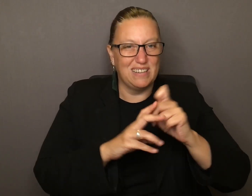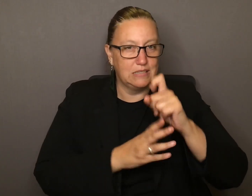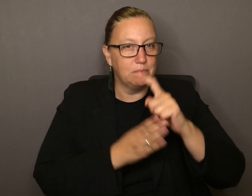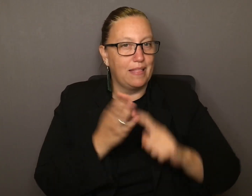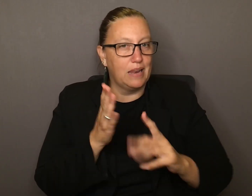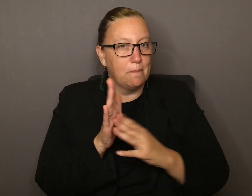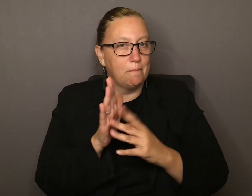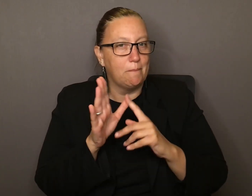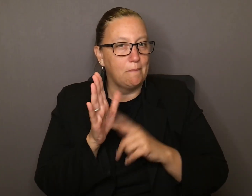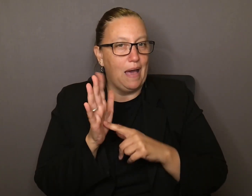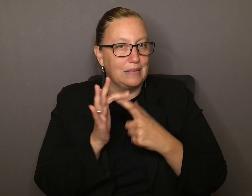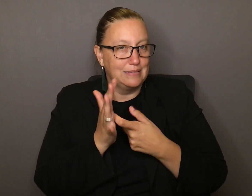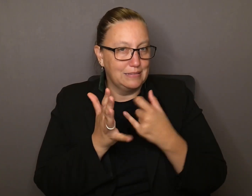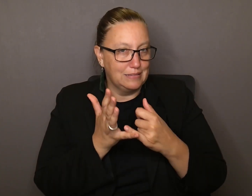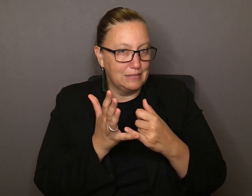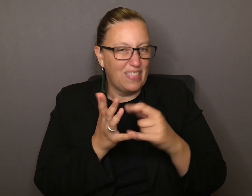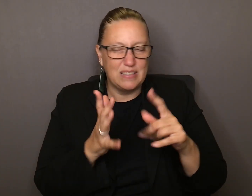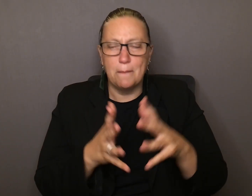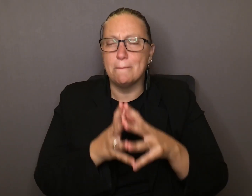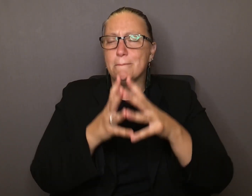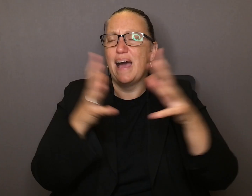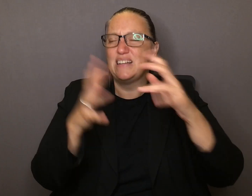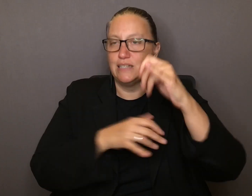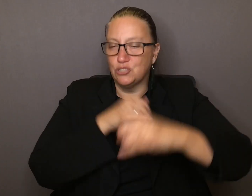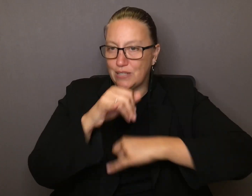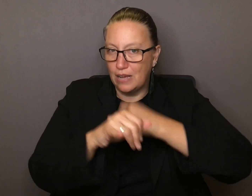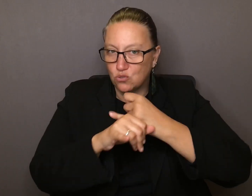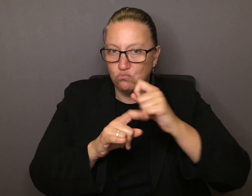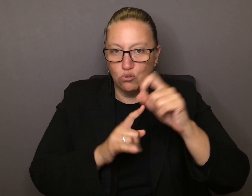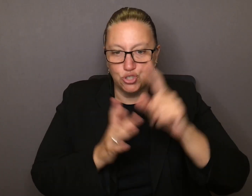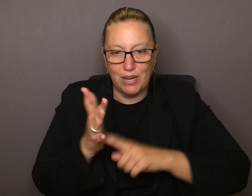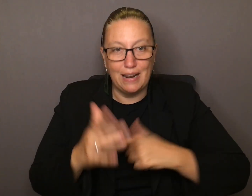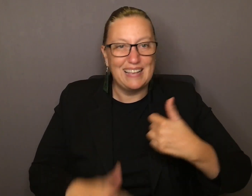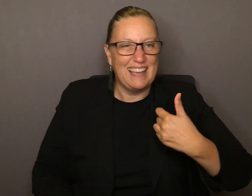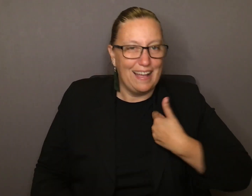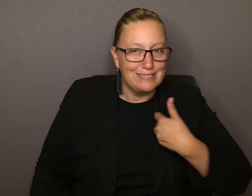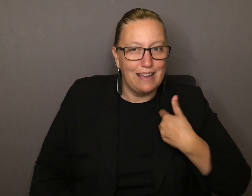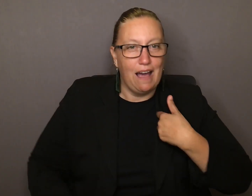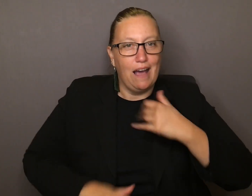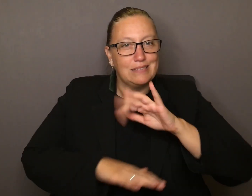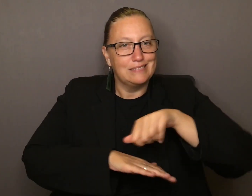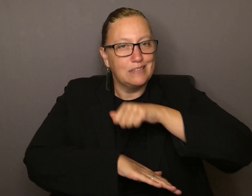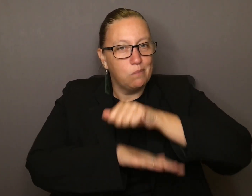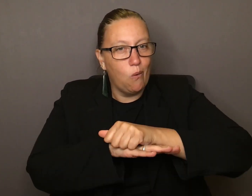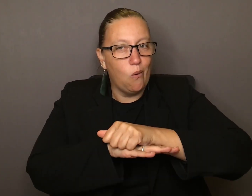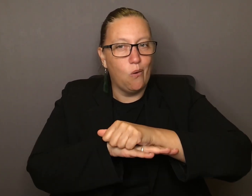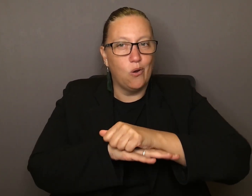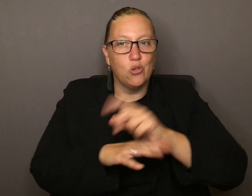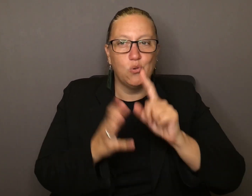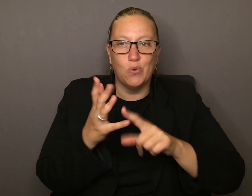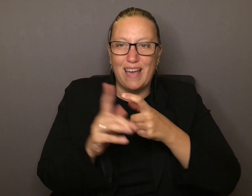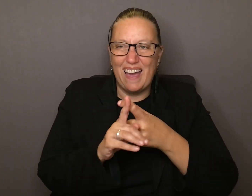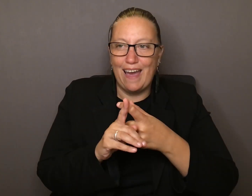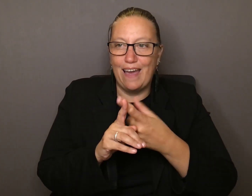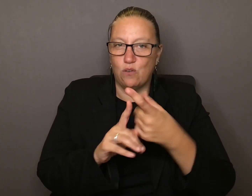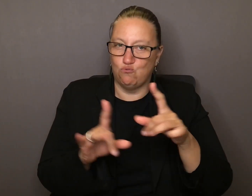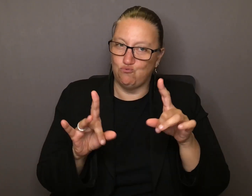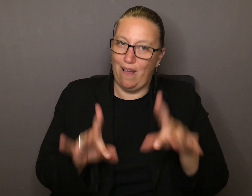international project involving universities in Canada, Singapore, the UK, and Australia, investigating how